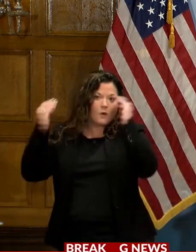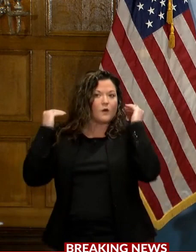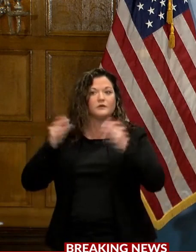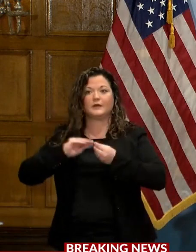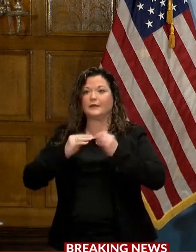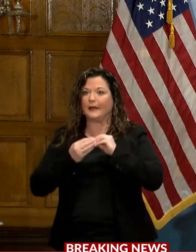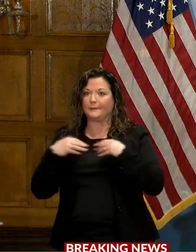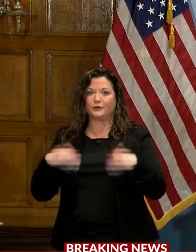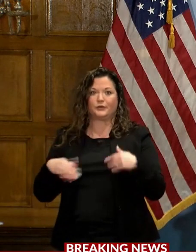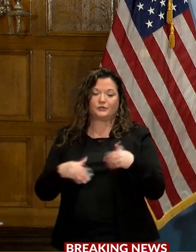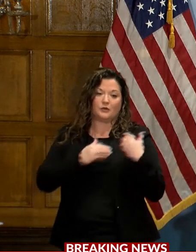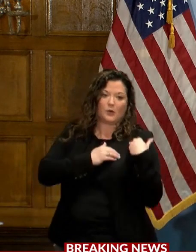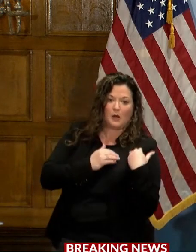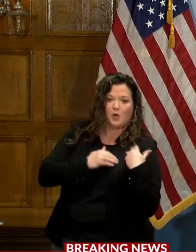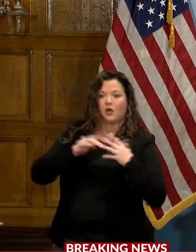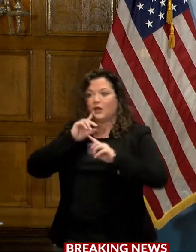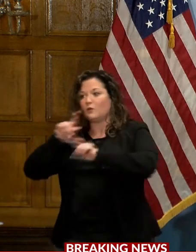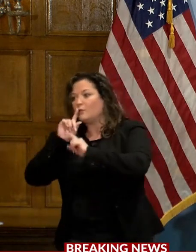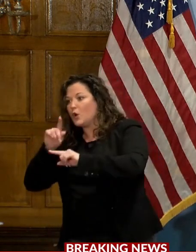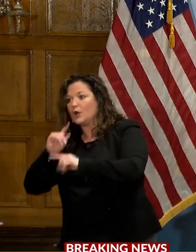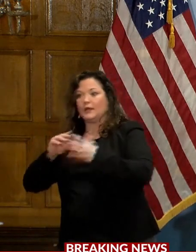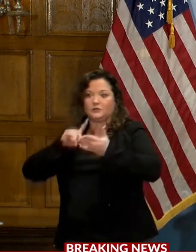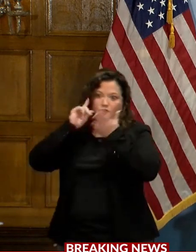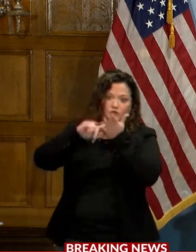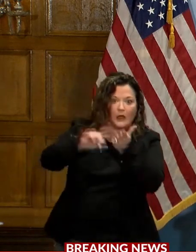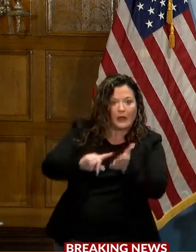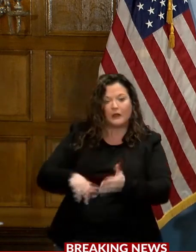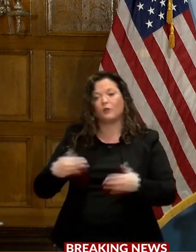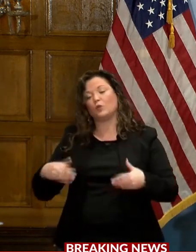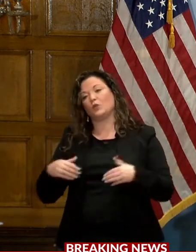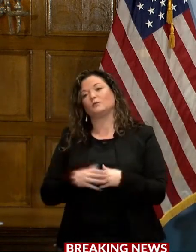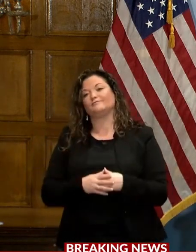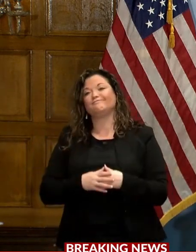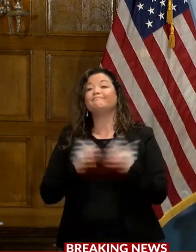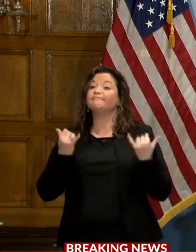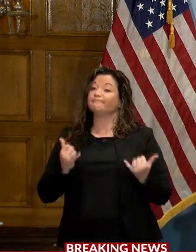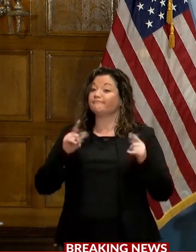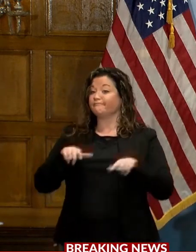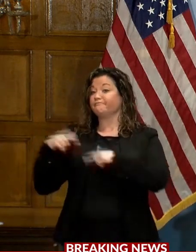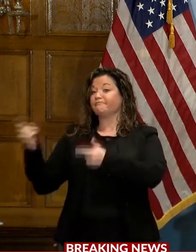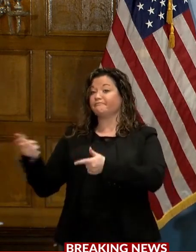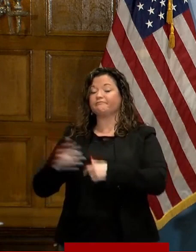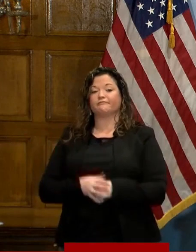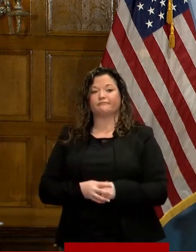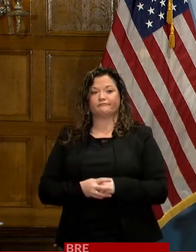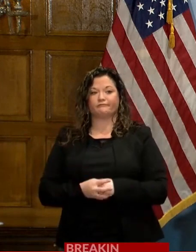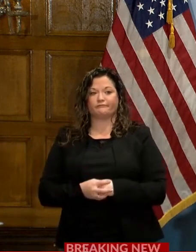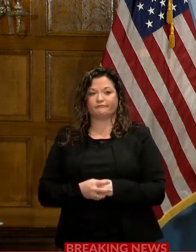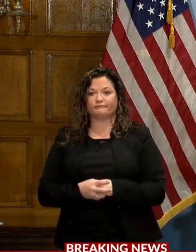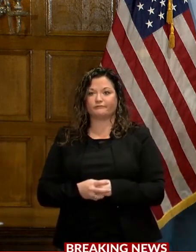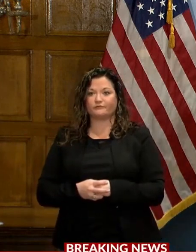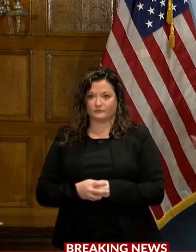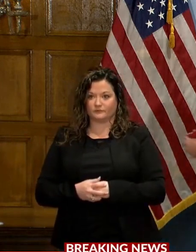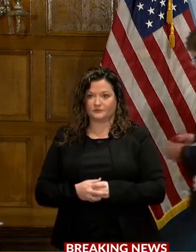reporting burdens and tracing burdens right now. So with that, I'll turn it back.